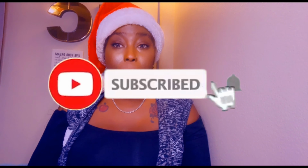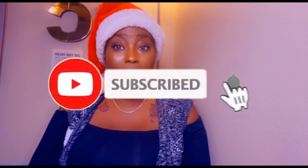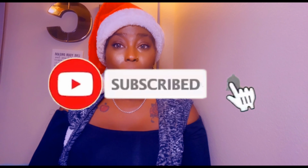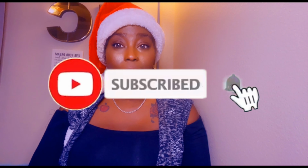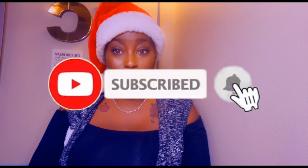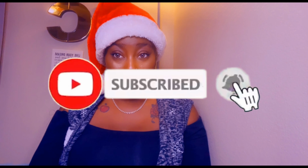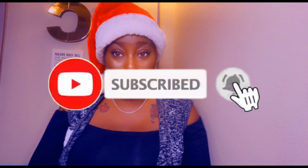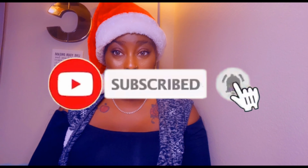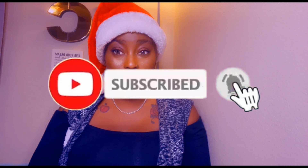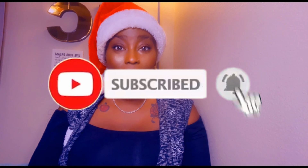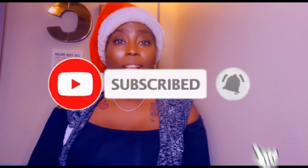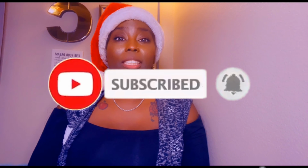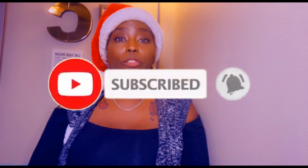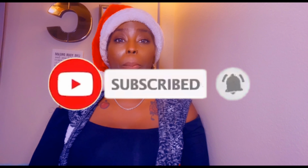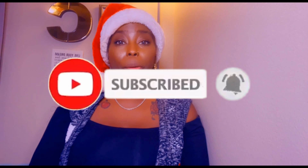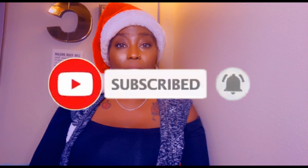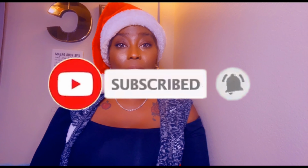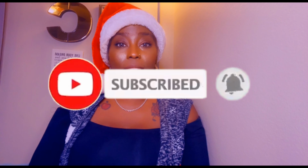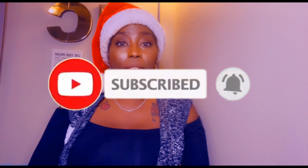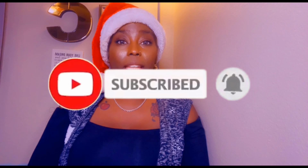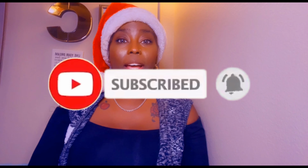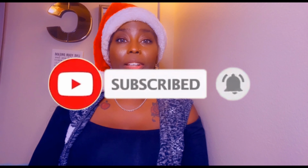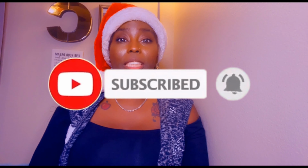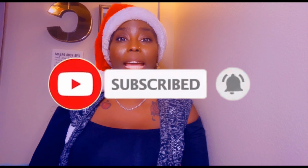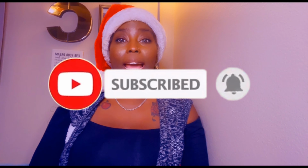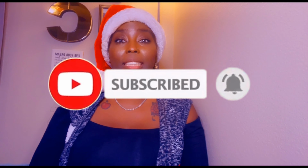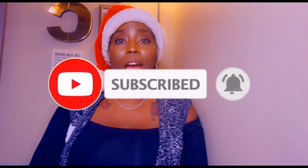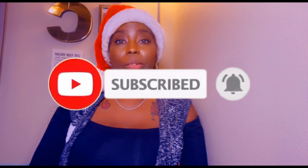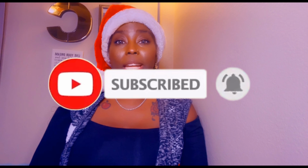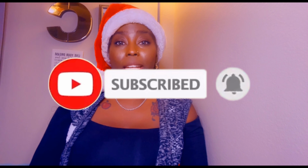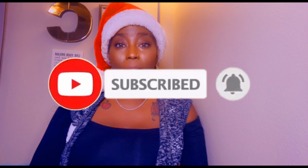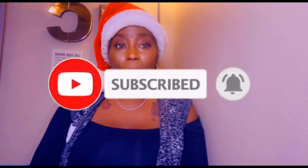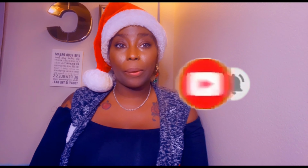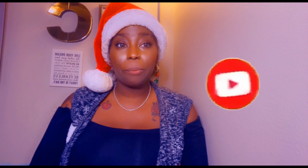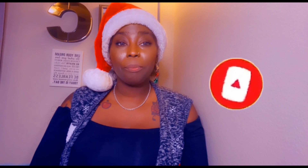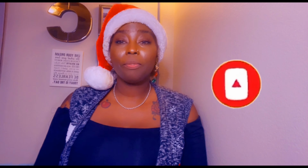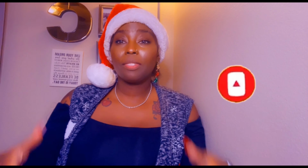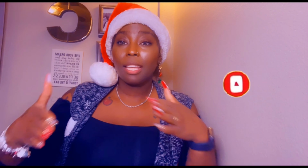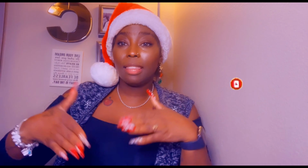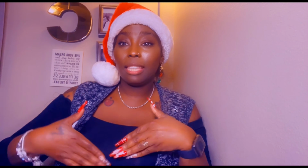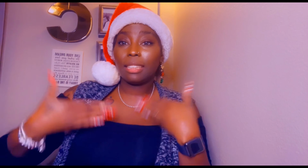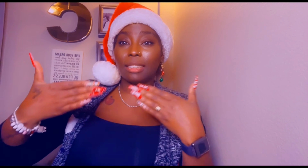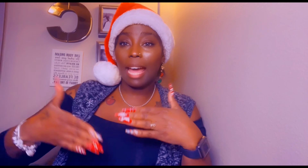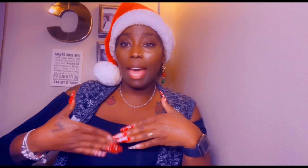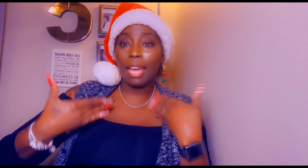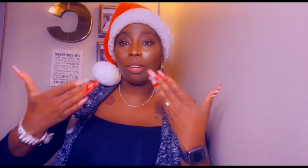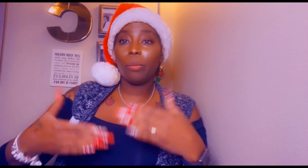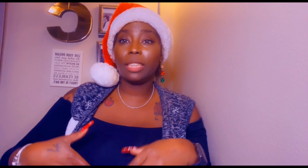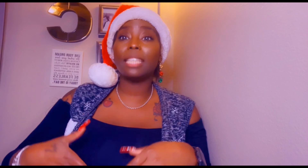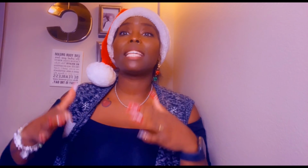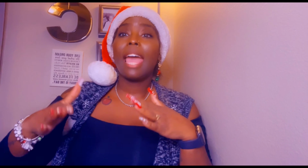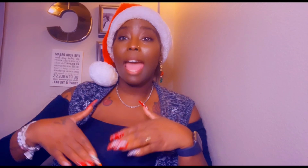Merry Christmas. So from previous videos, you guys already know this sign, which is